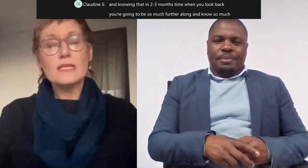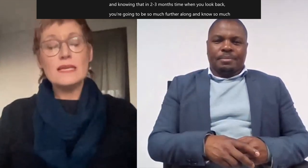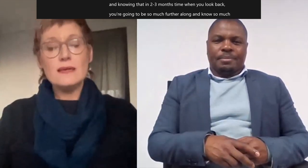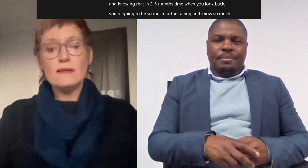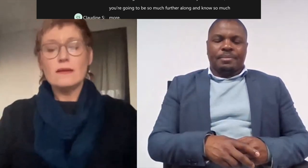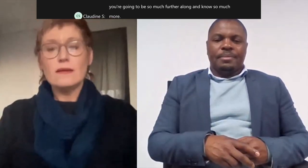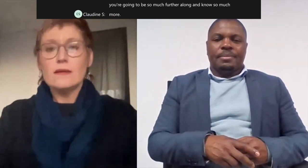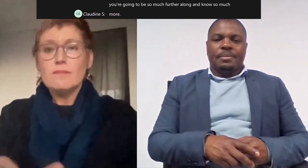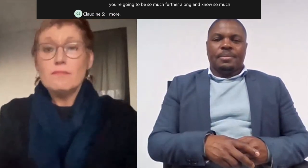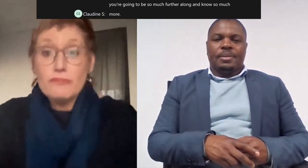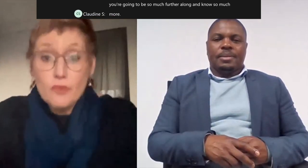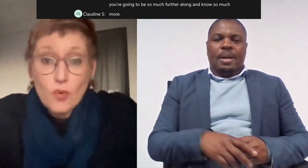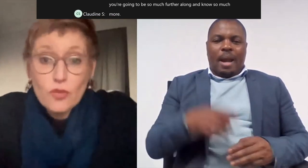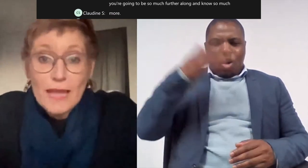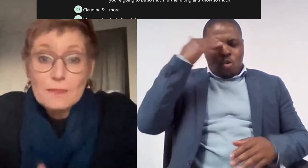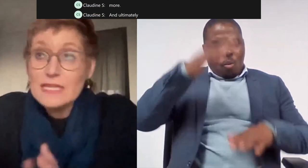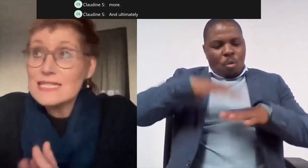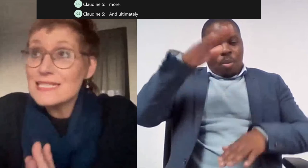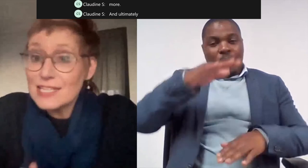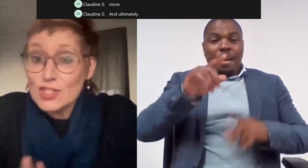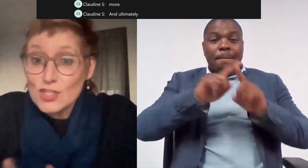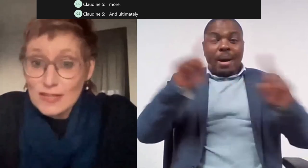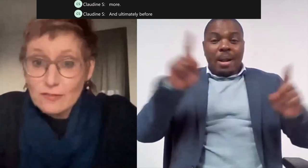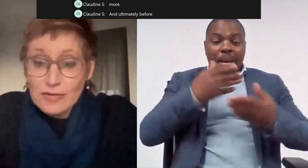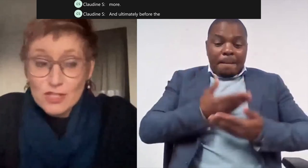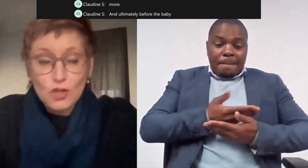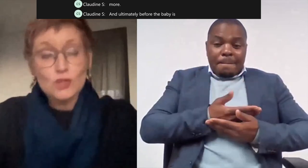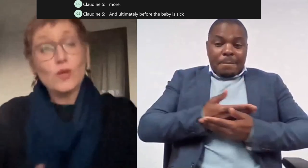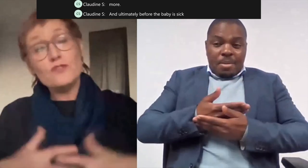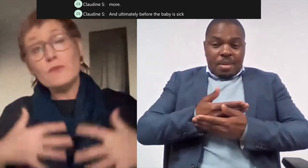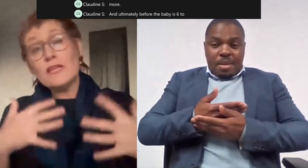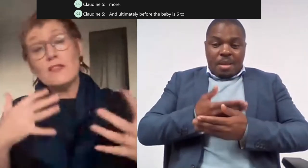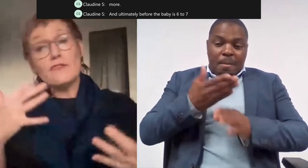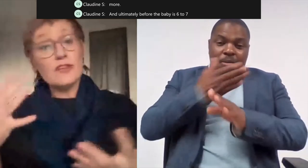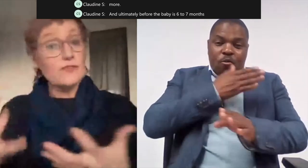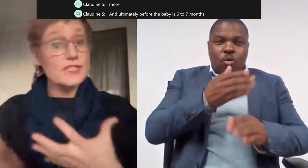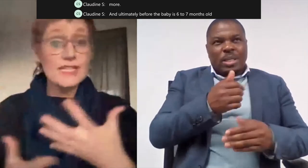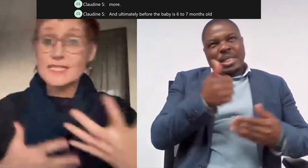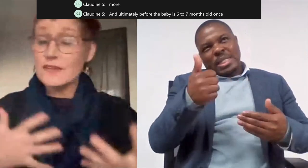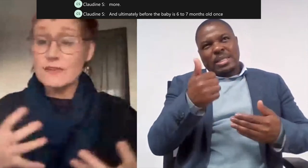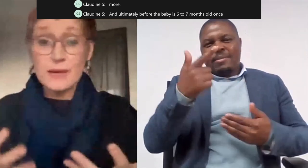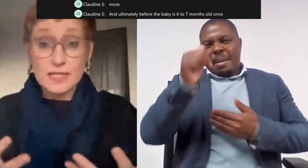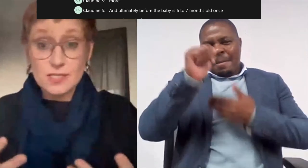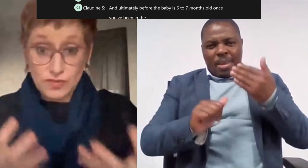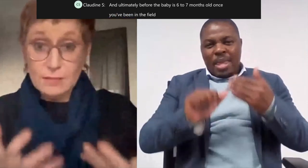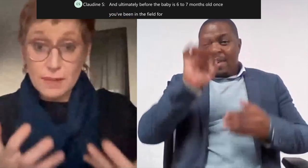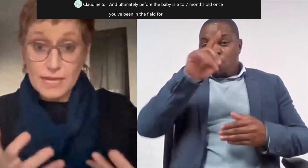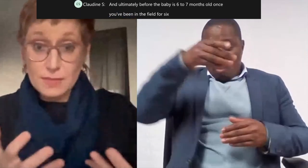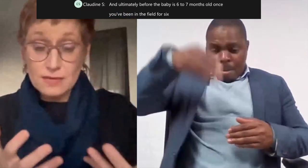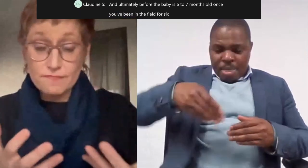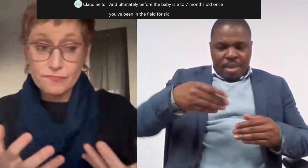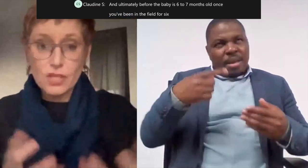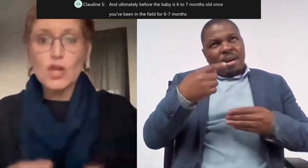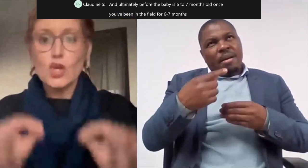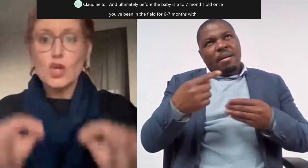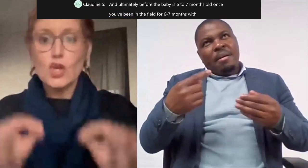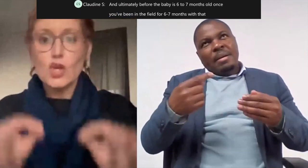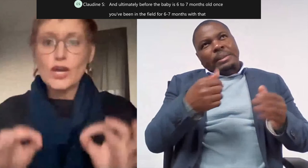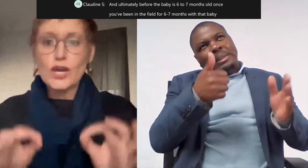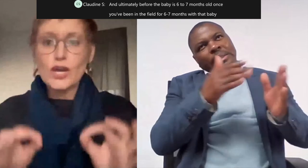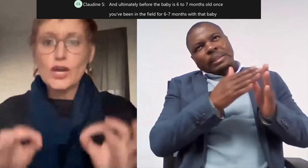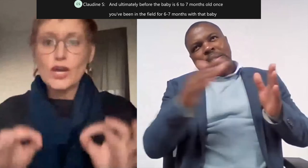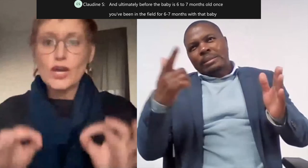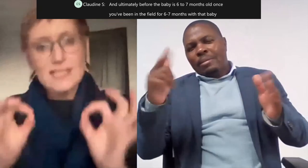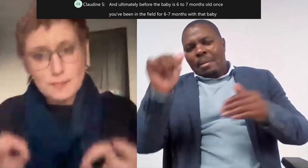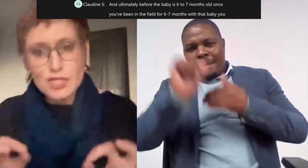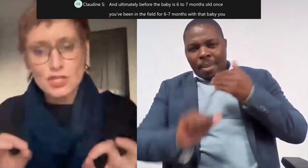And ultimately, before the baby is 6 to 7 months old, once you've been in the field for 6-7 months with that baby, you are